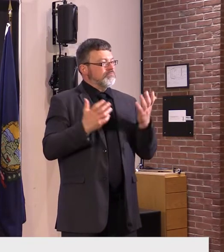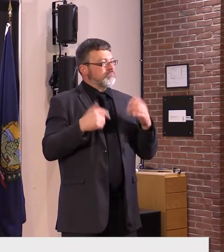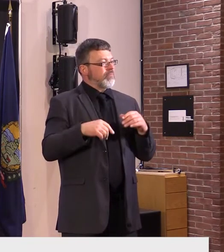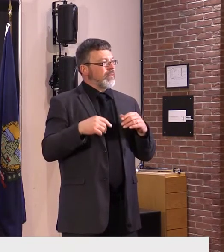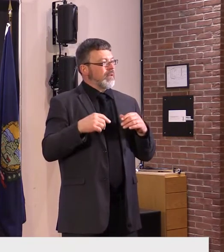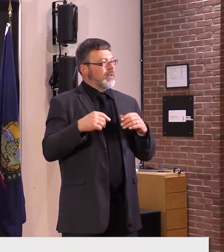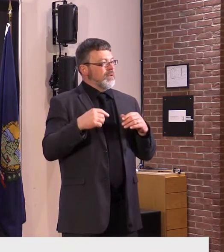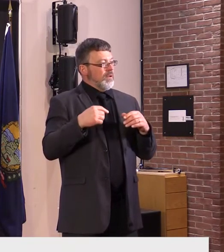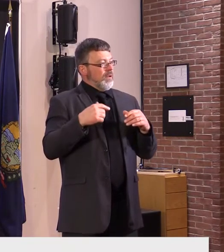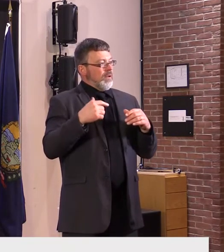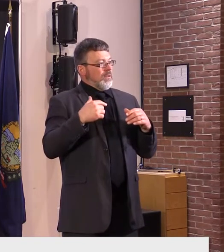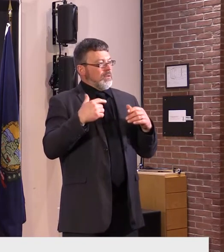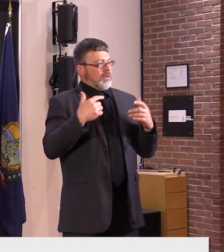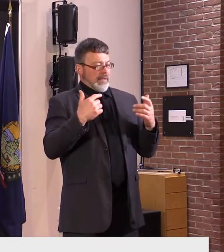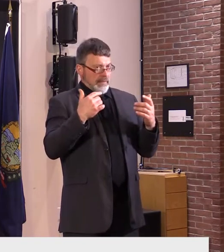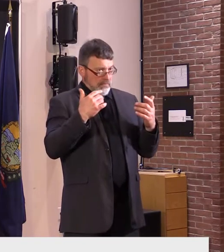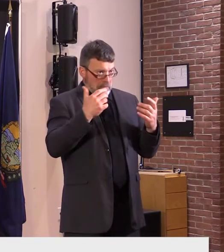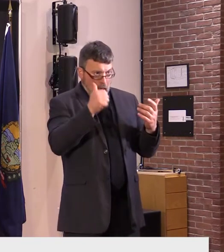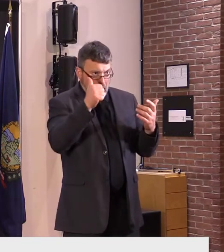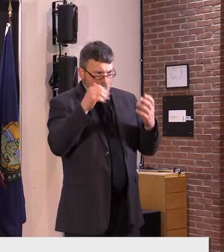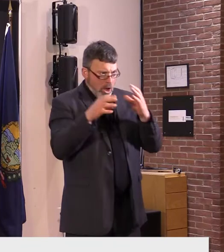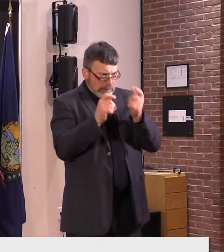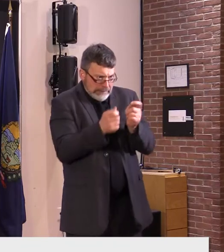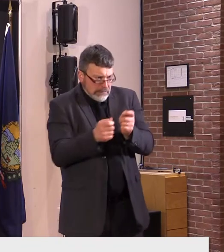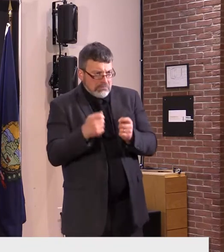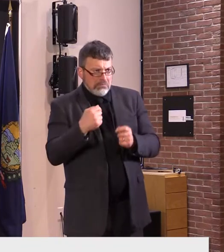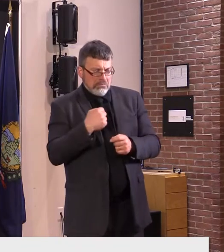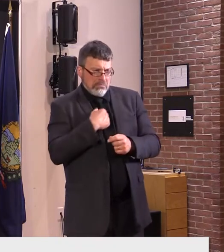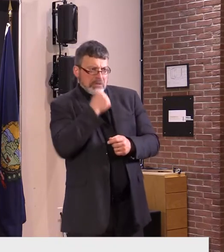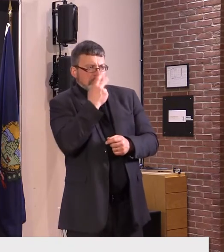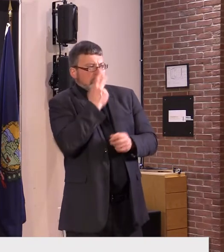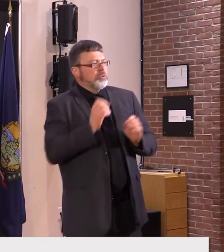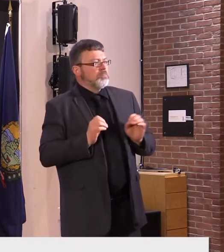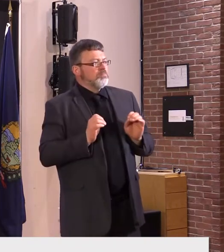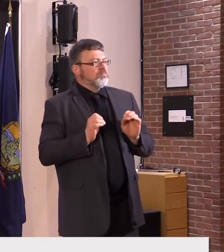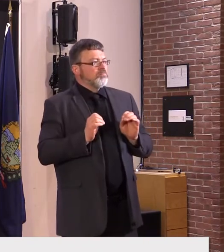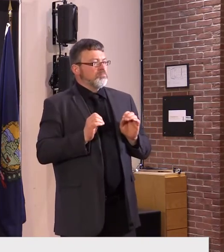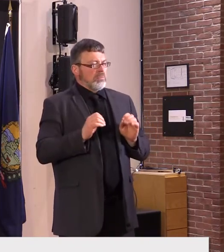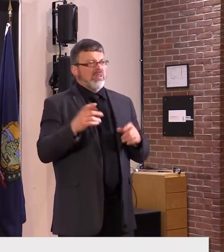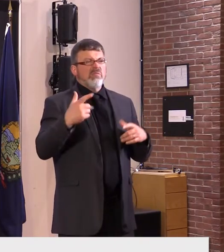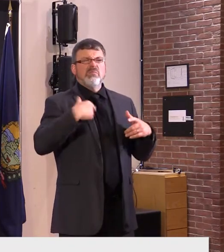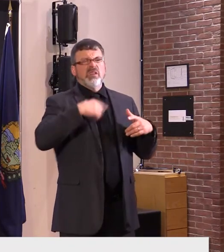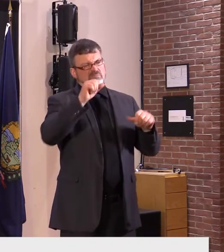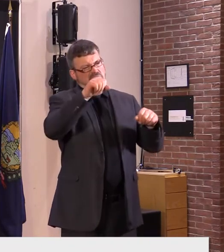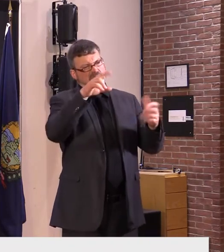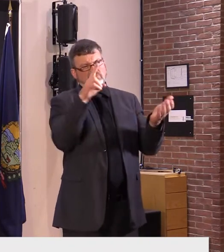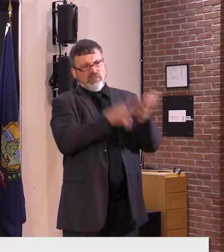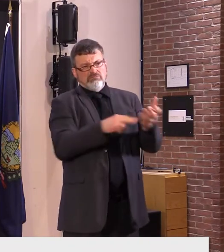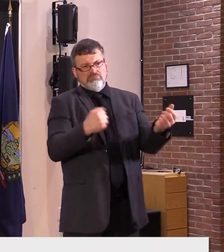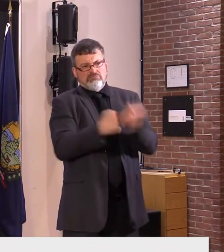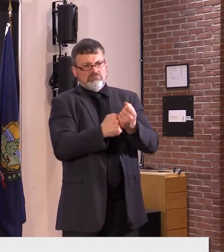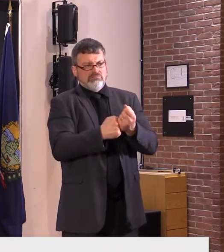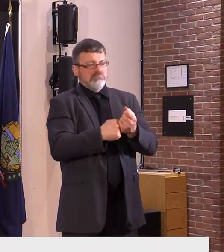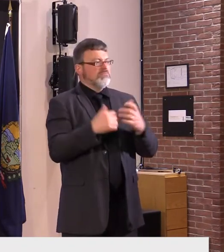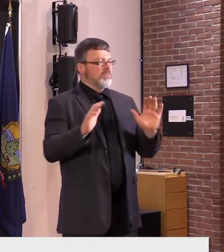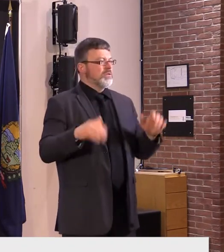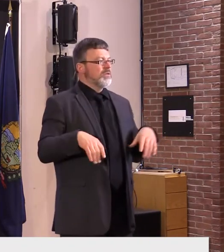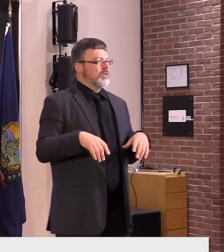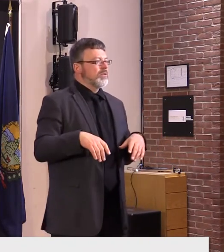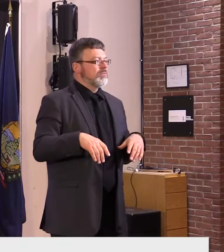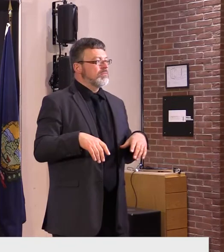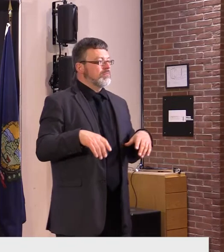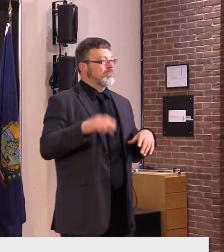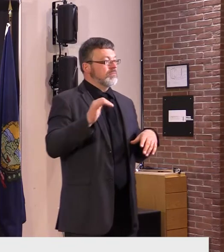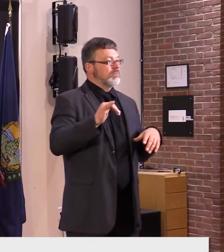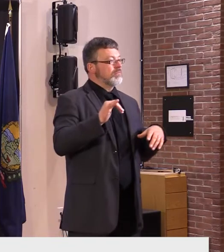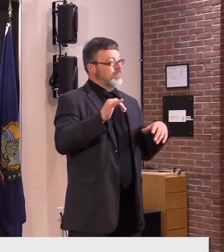that we haven't seen, I'll be signing that. As we end this biennium, and we've been